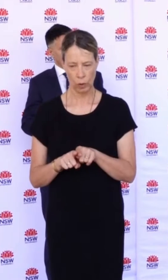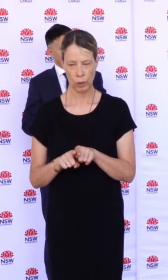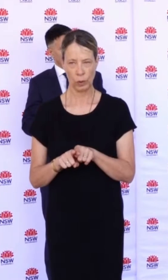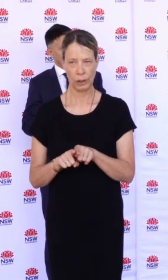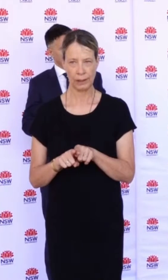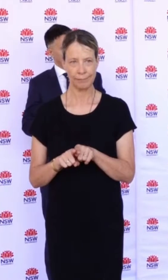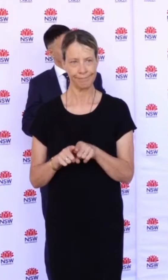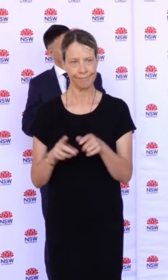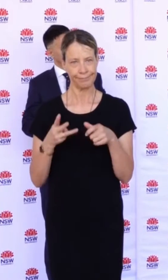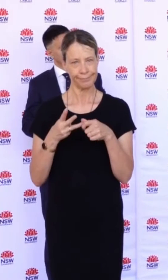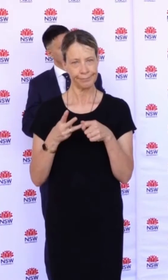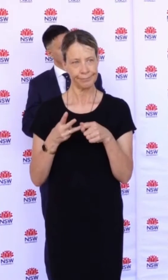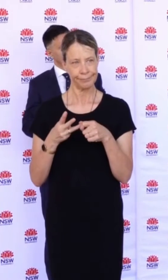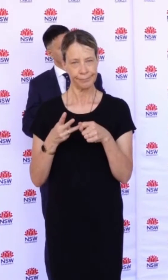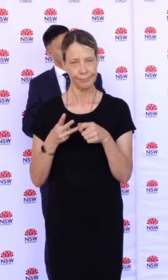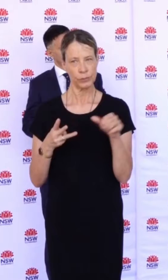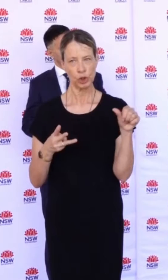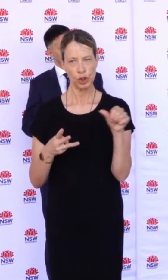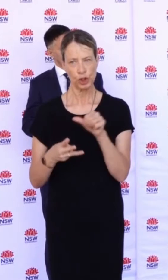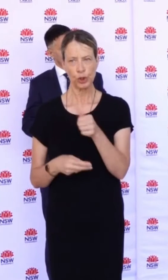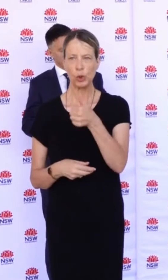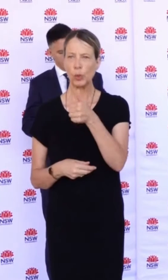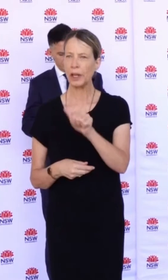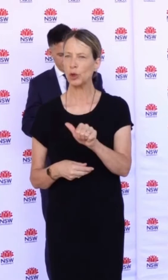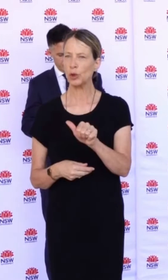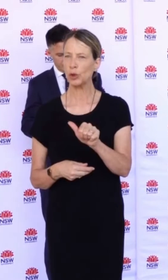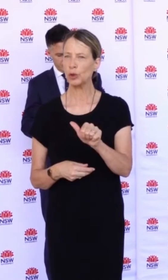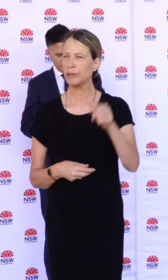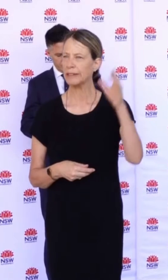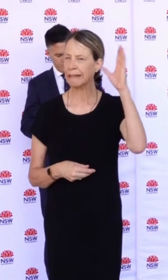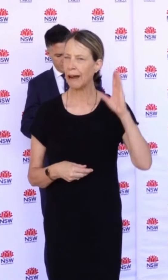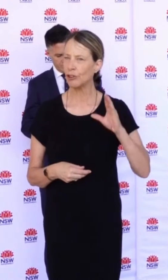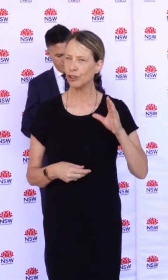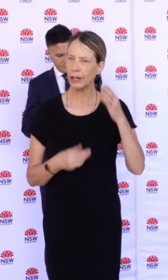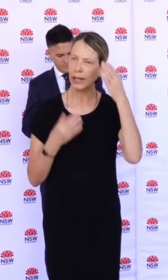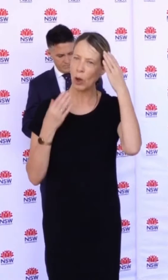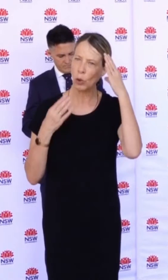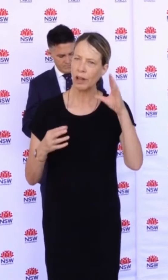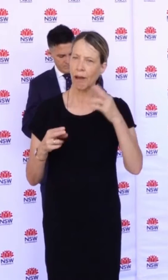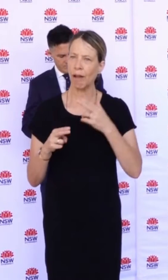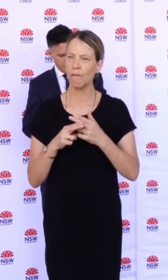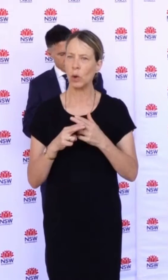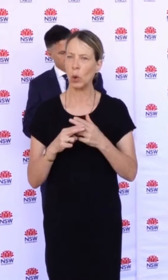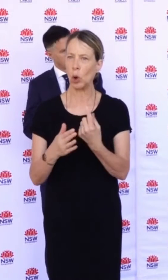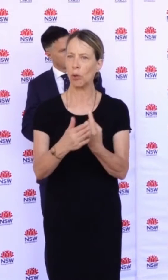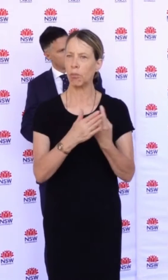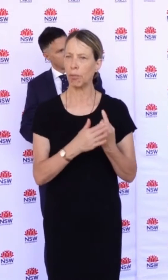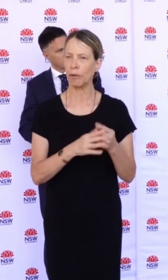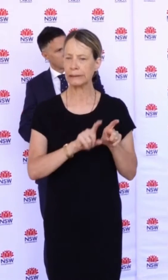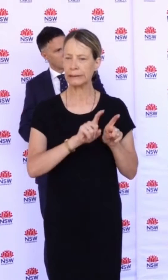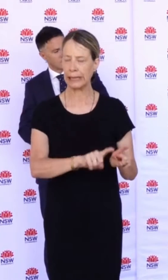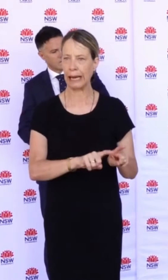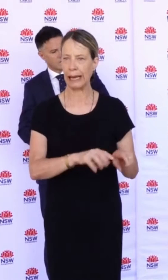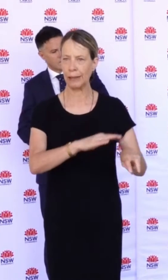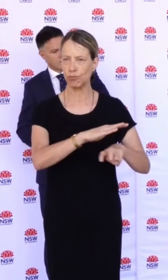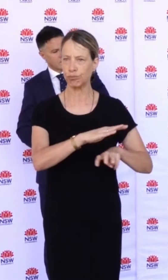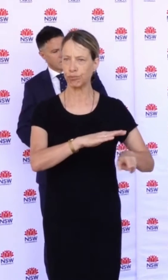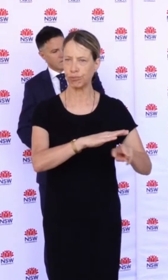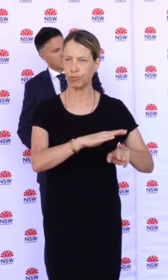should be using regional hotel facilities for our hotel quarantine system. I just